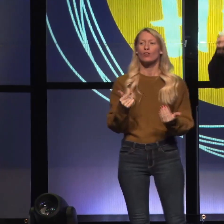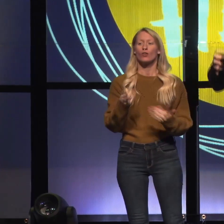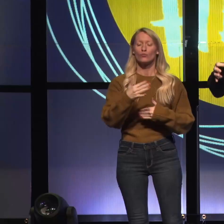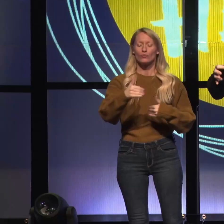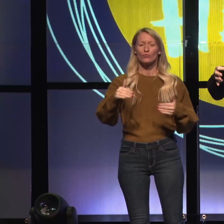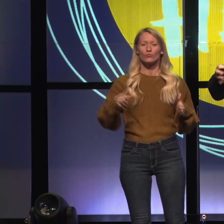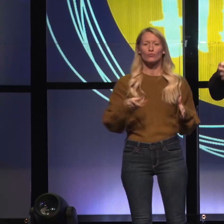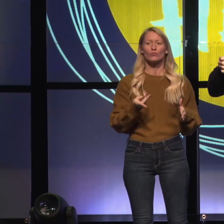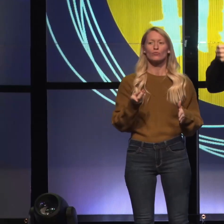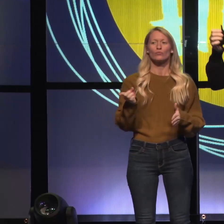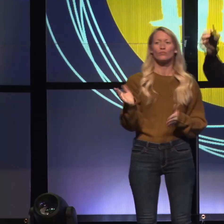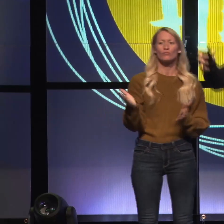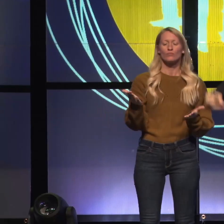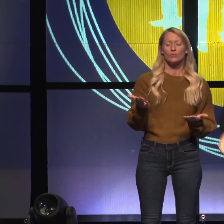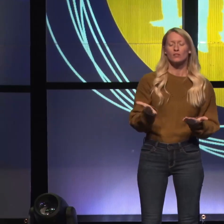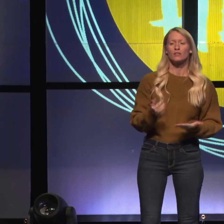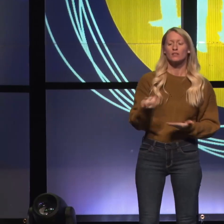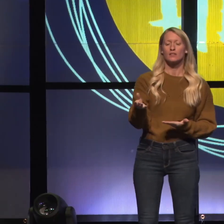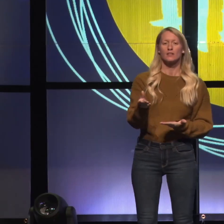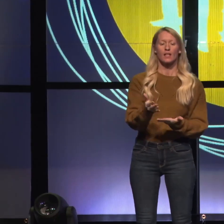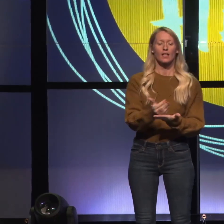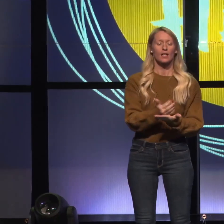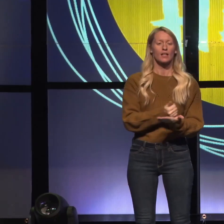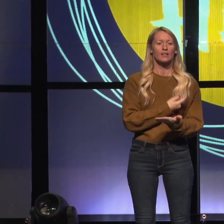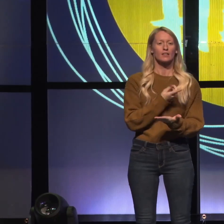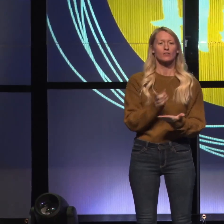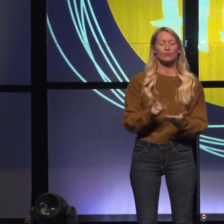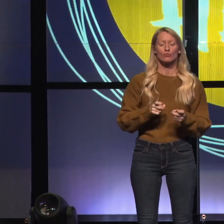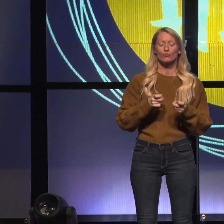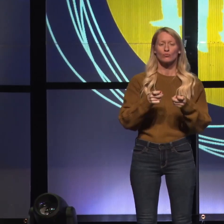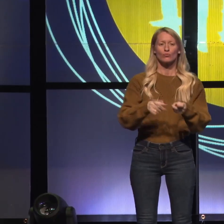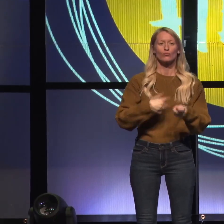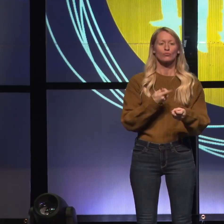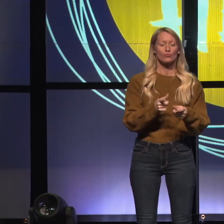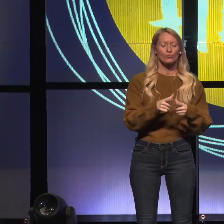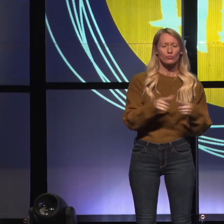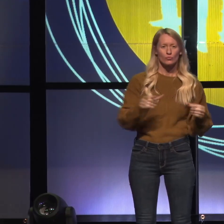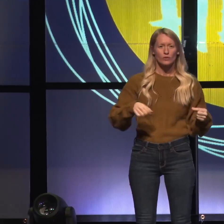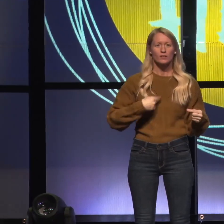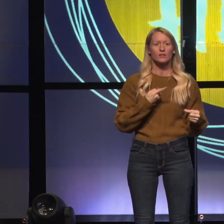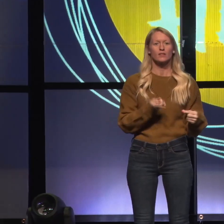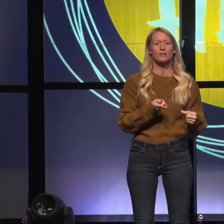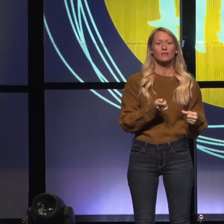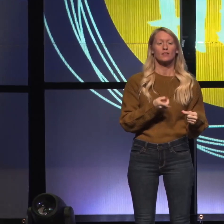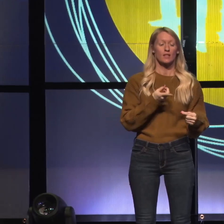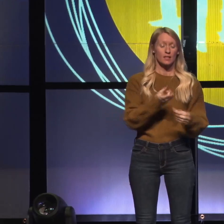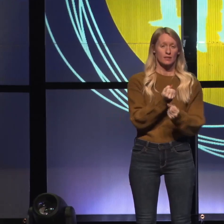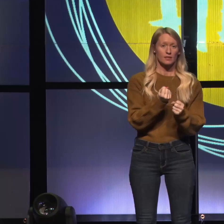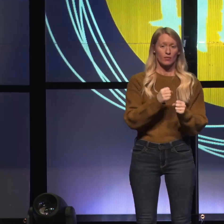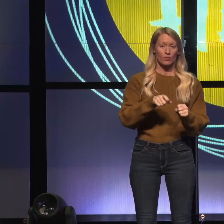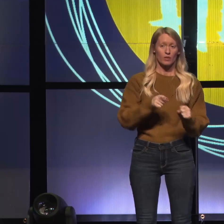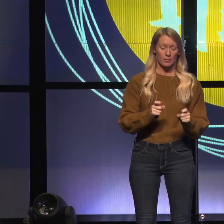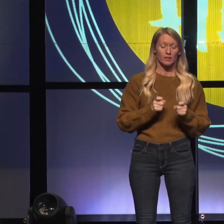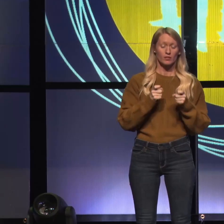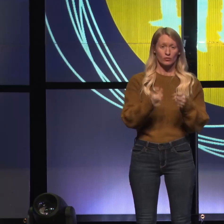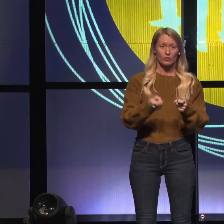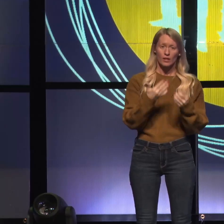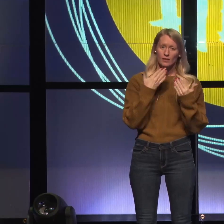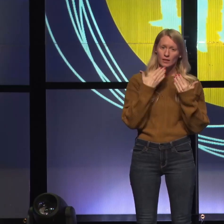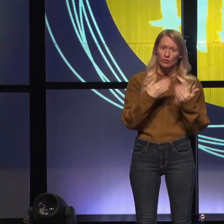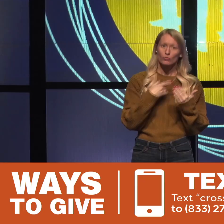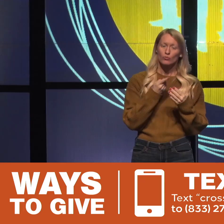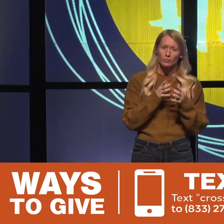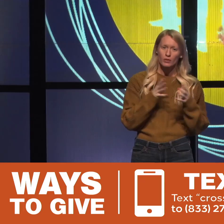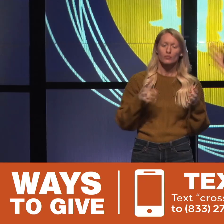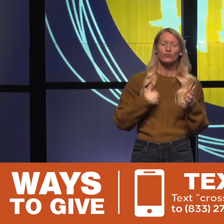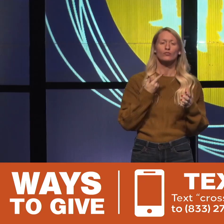collect those Connect cards and your donations for today. You can use that giving envelope. It's a safe way to make a donation. Thank you very much. If you're more of a digital